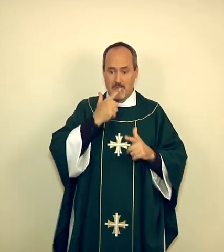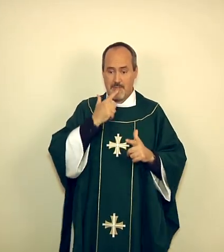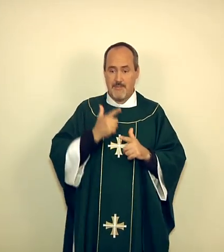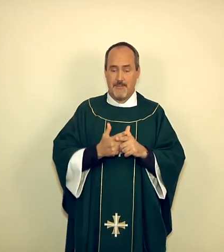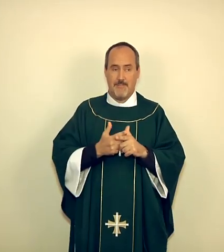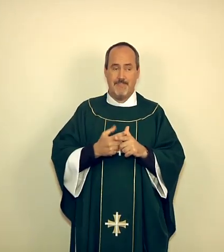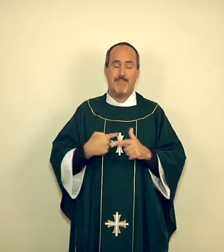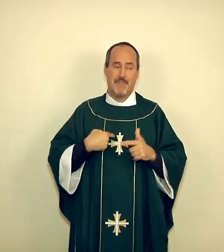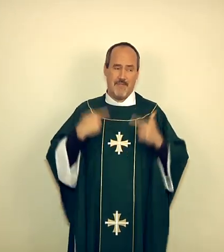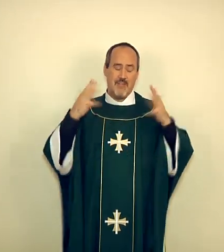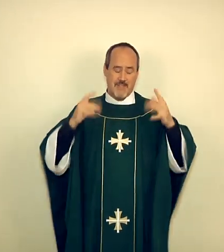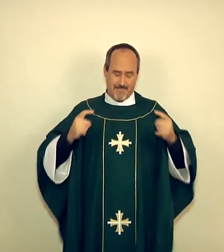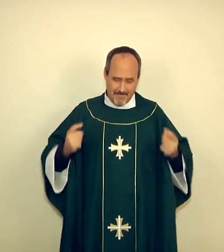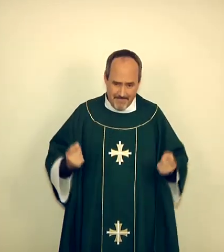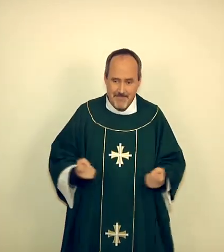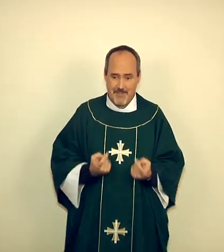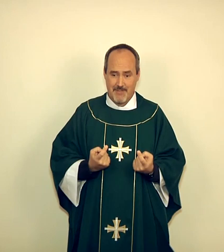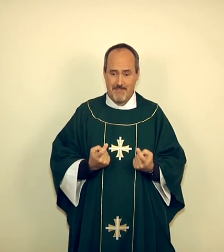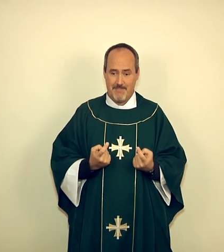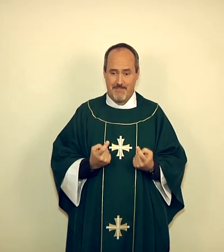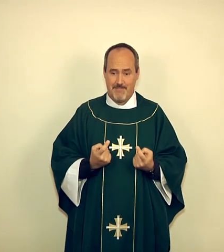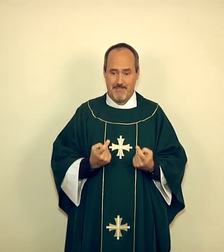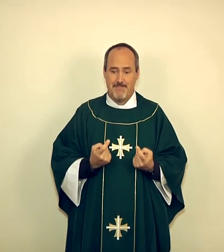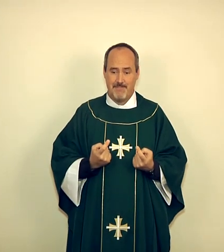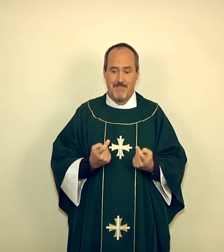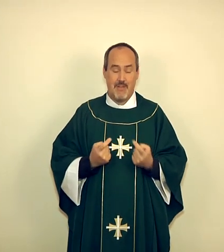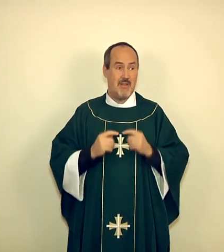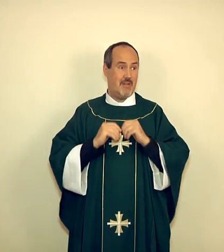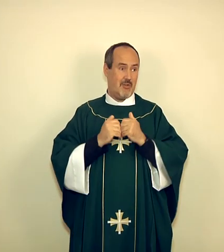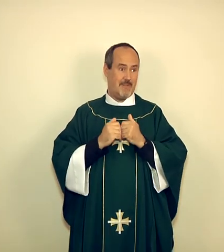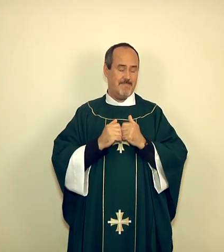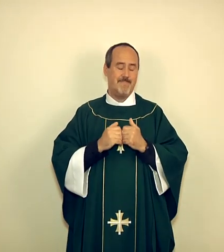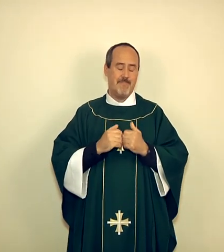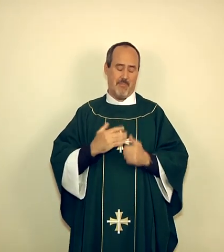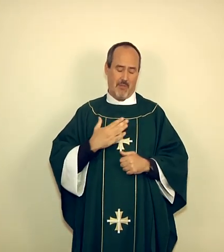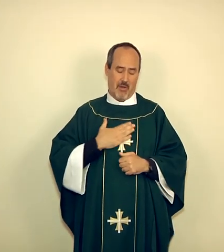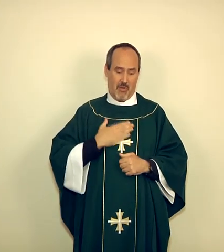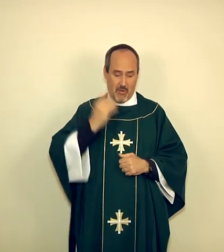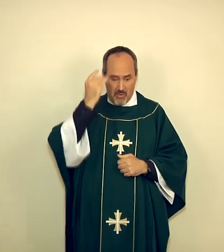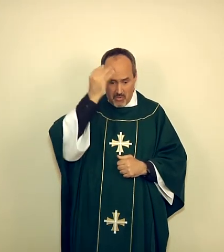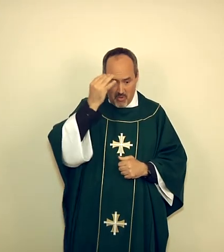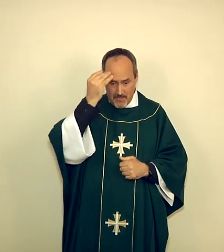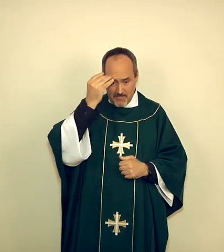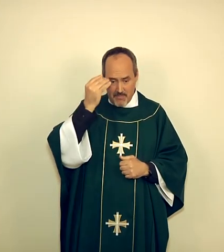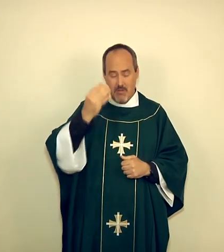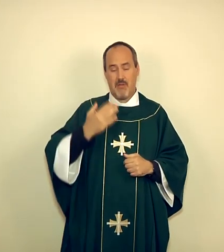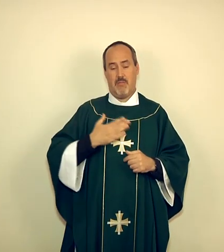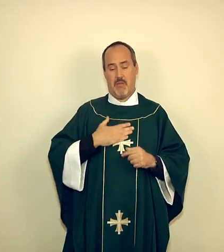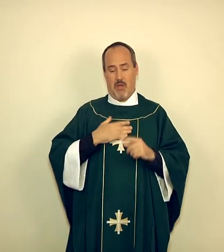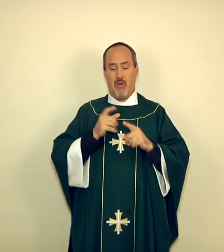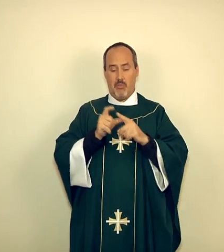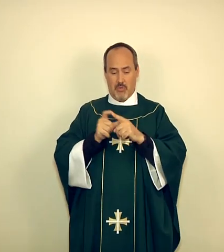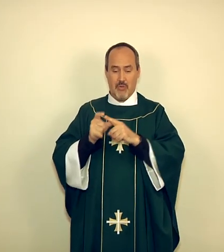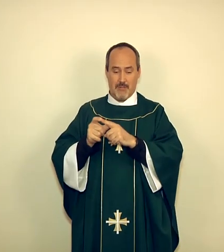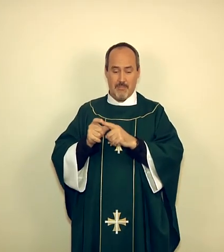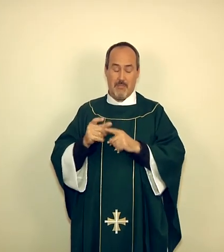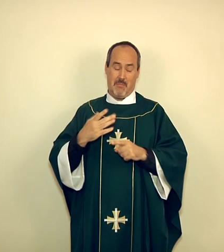brothers and sisters, that I have greatly sinned in my thoughts, in my